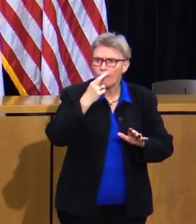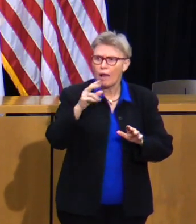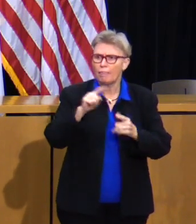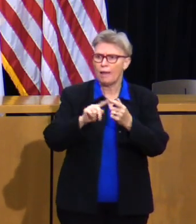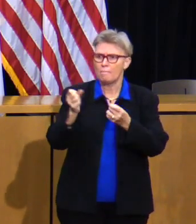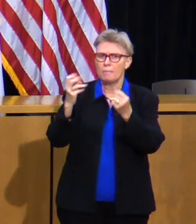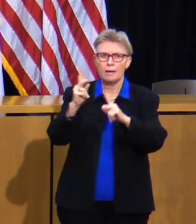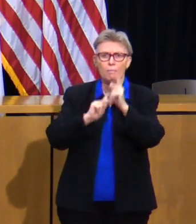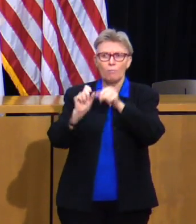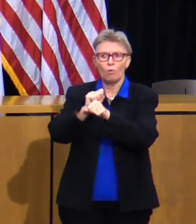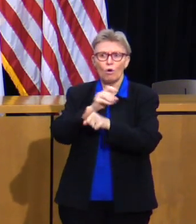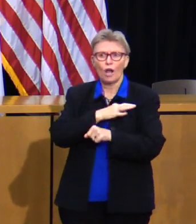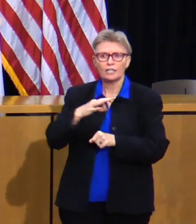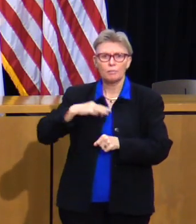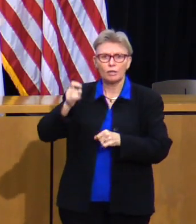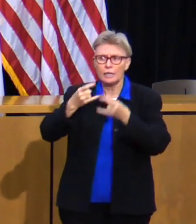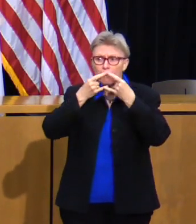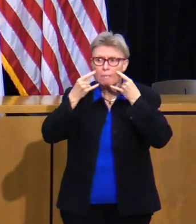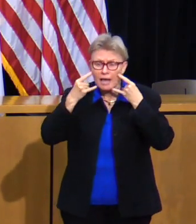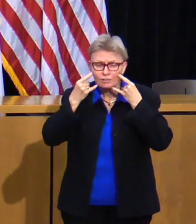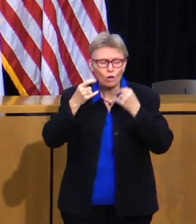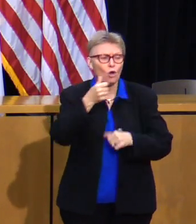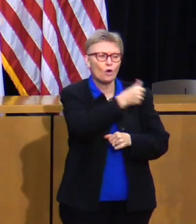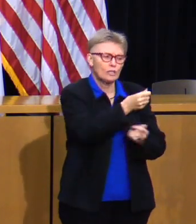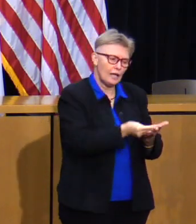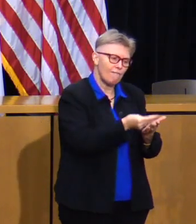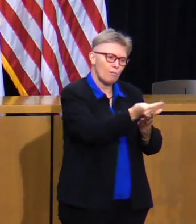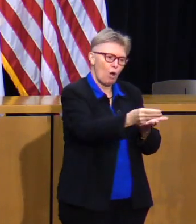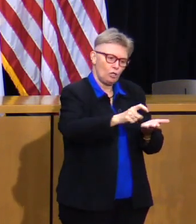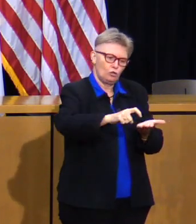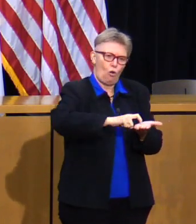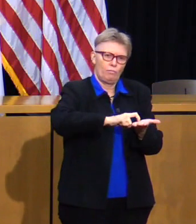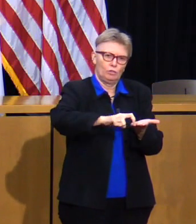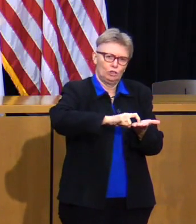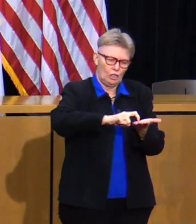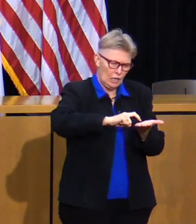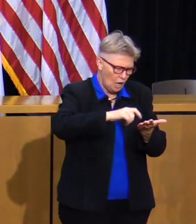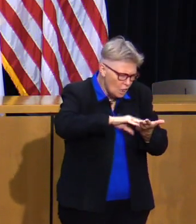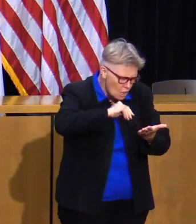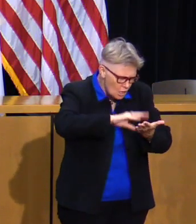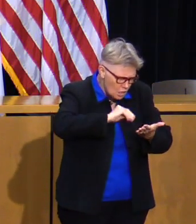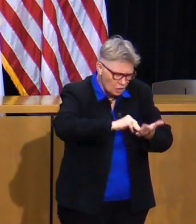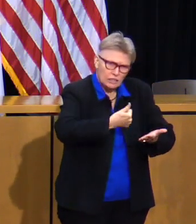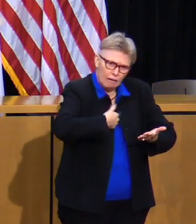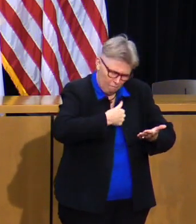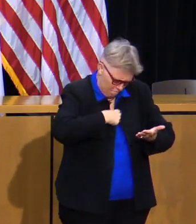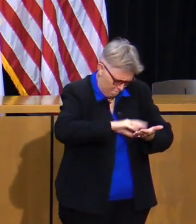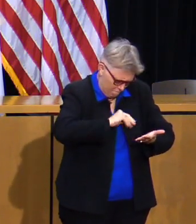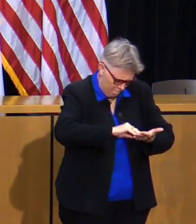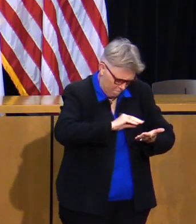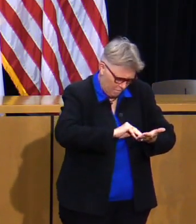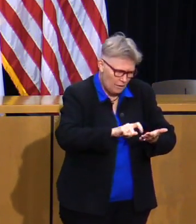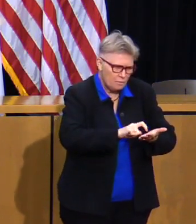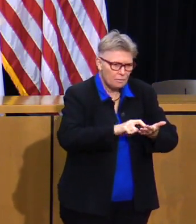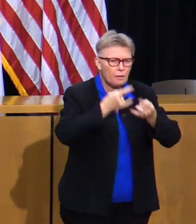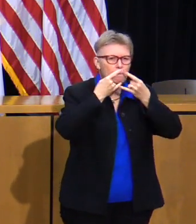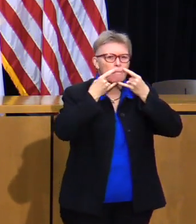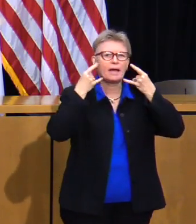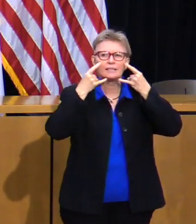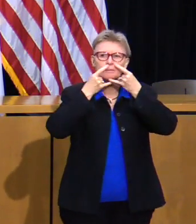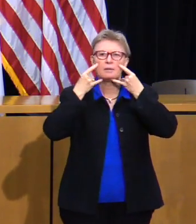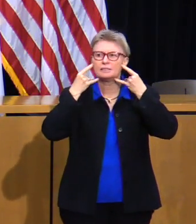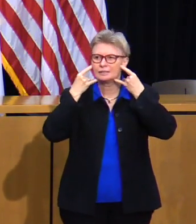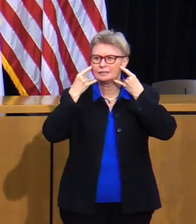struck. Finally, she's part of a familiar American story that sometimes gets lost in all the noise of